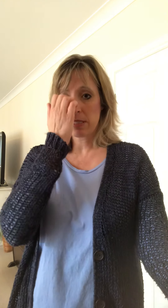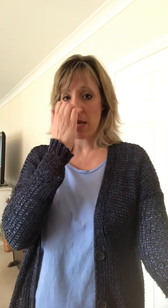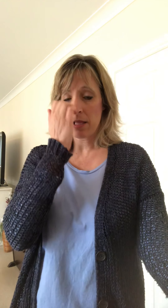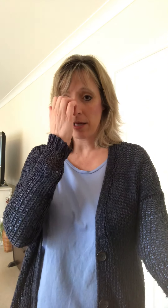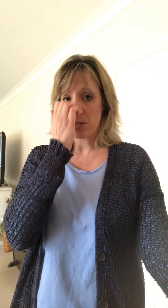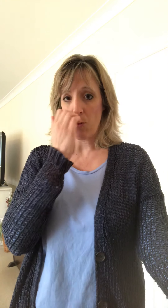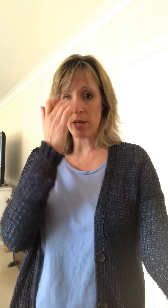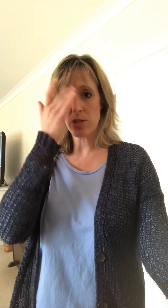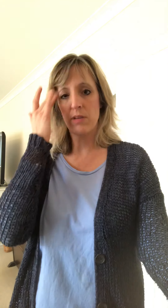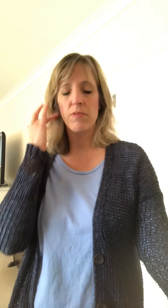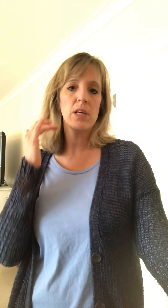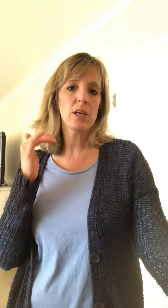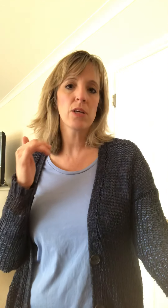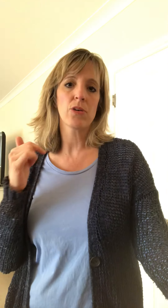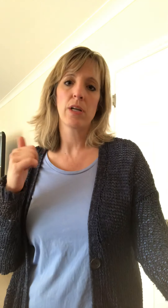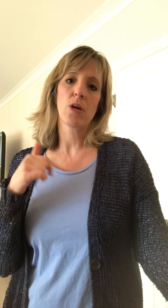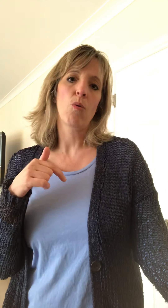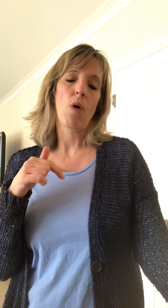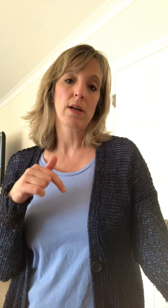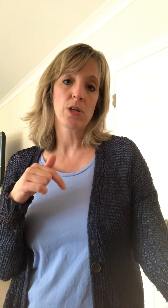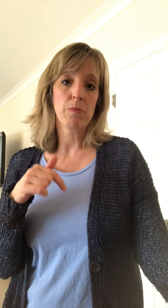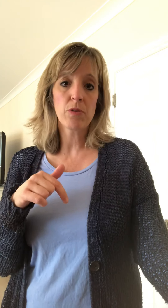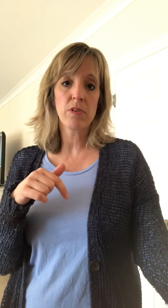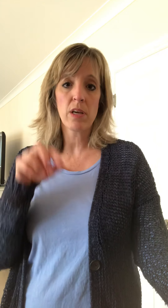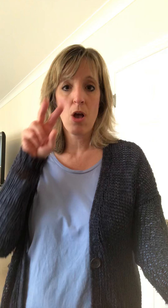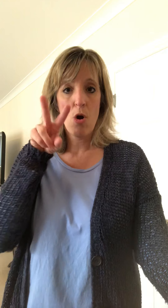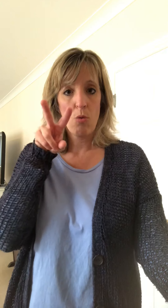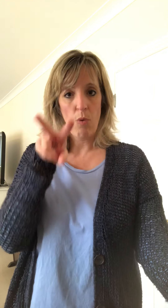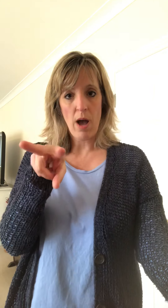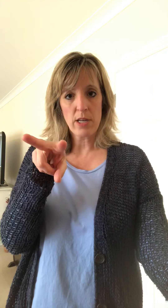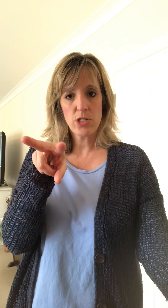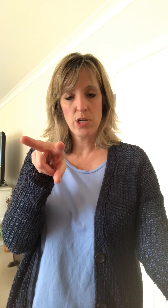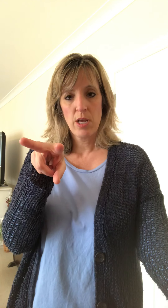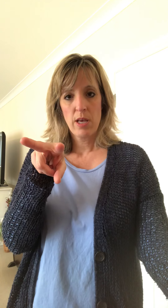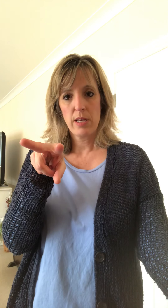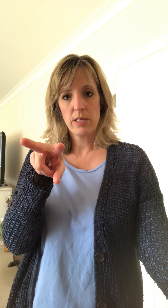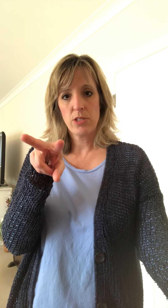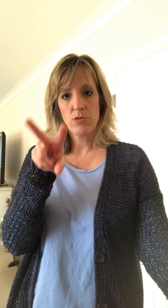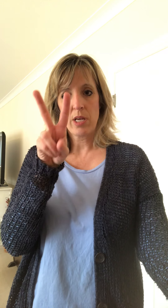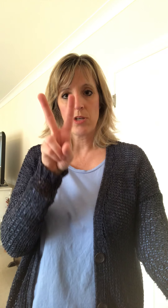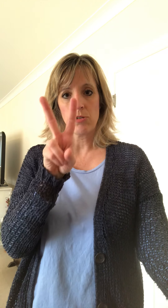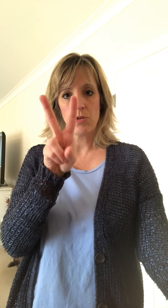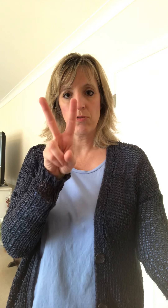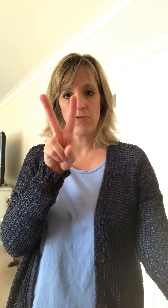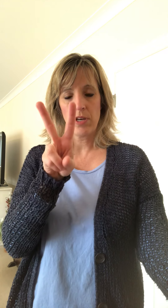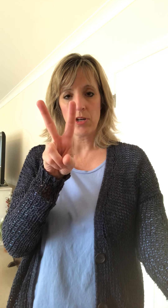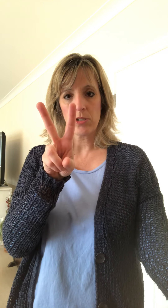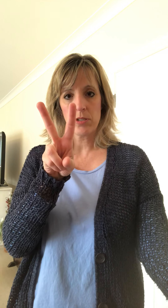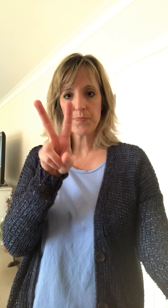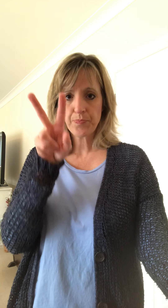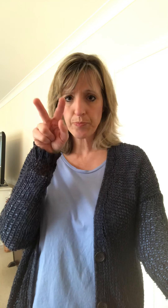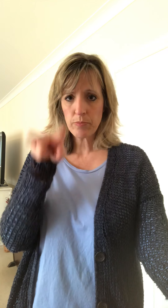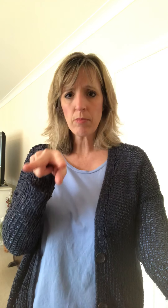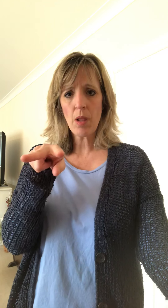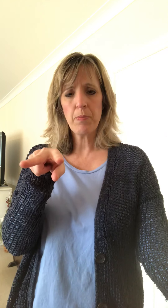say, like to watch TV, you're gonna go watch a movie. Watch is you take your two fingers, point